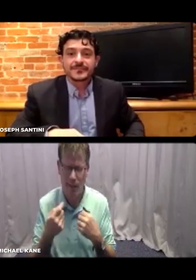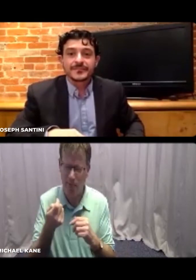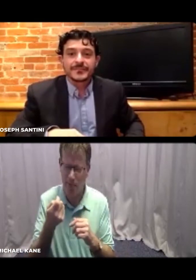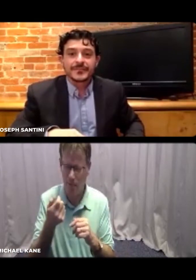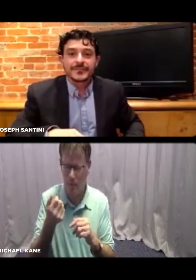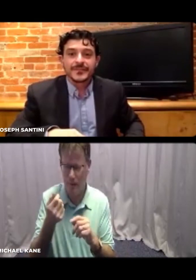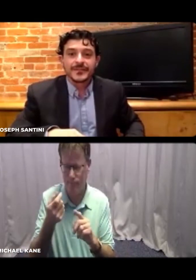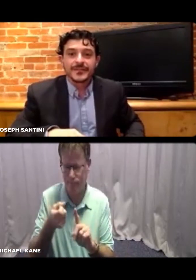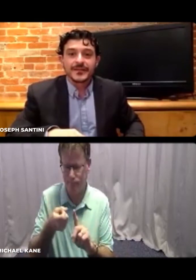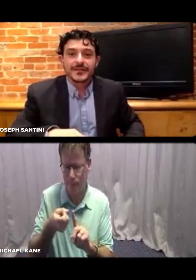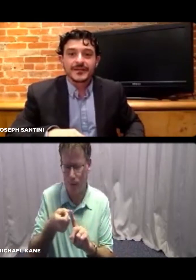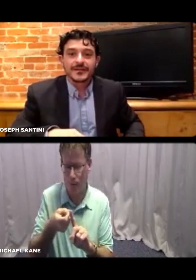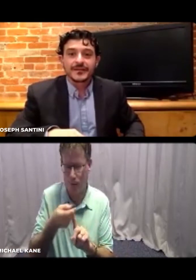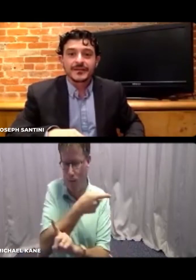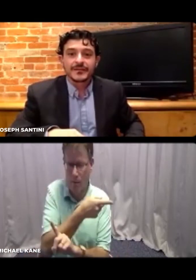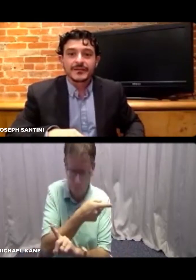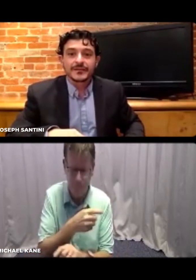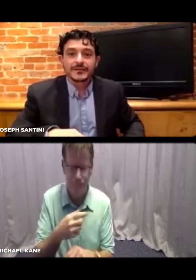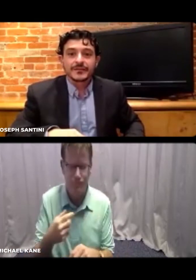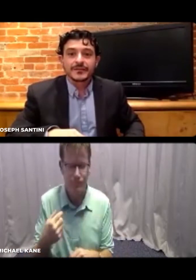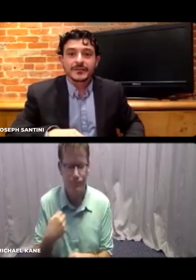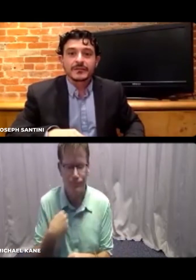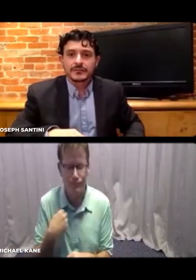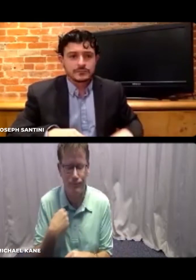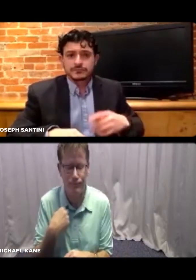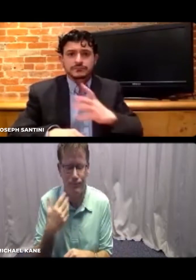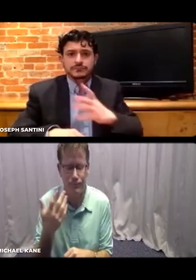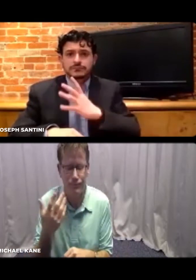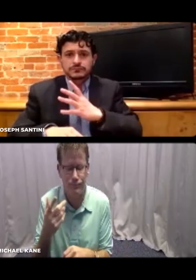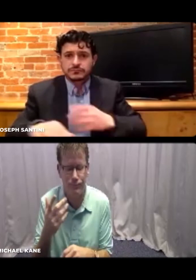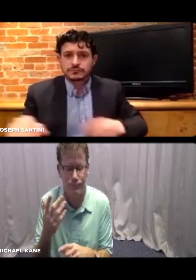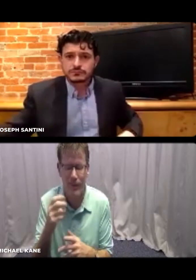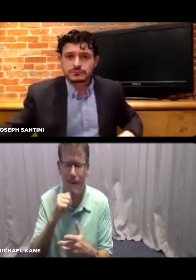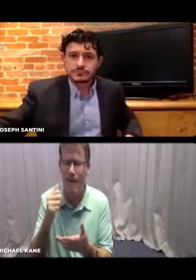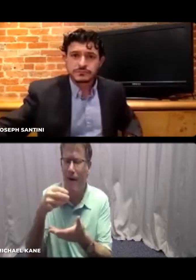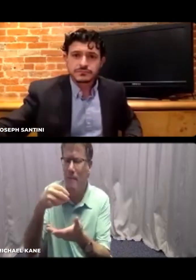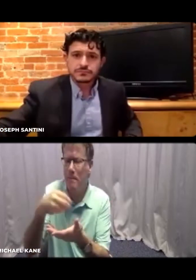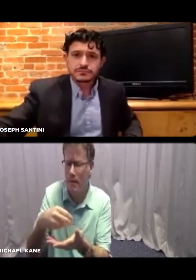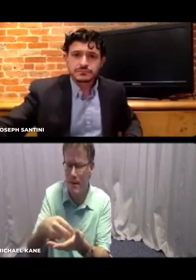Well, this may not quite answer your question exactly. That's okay.